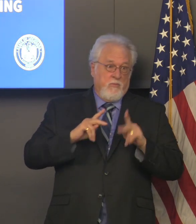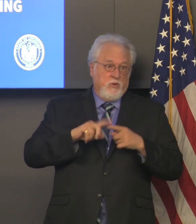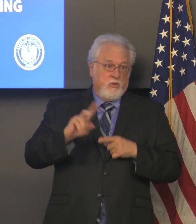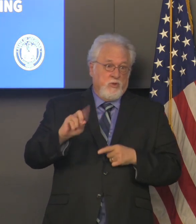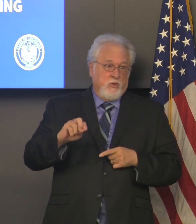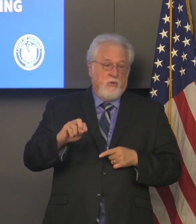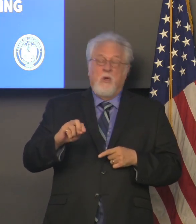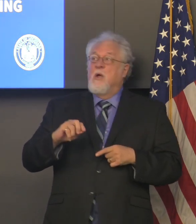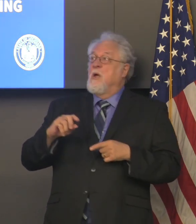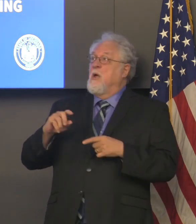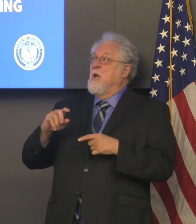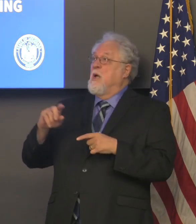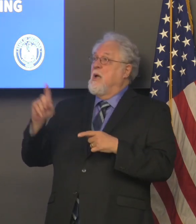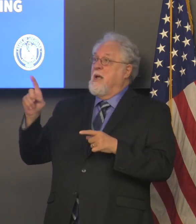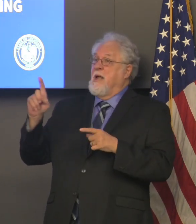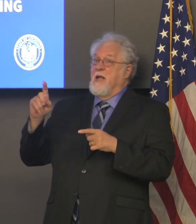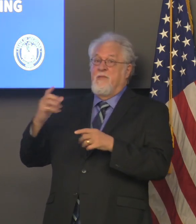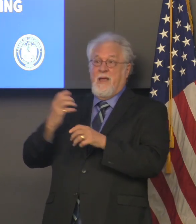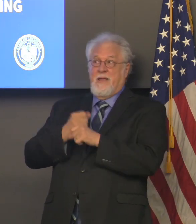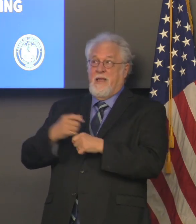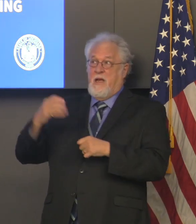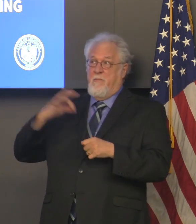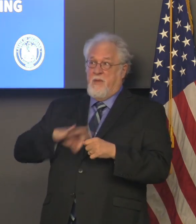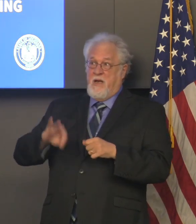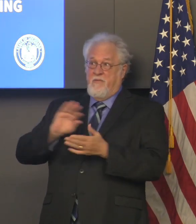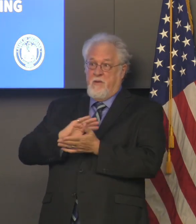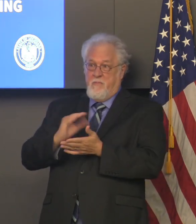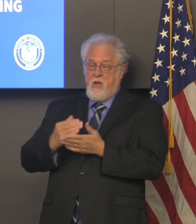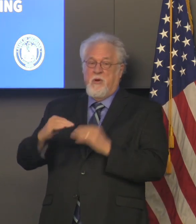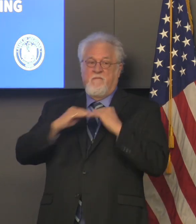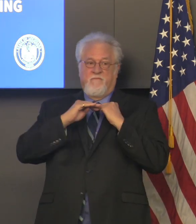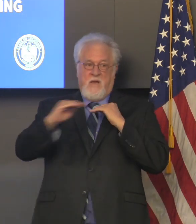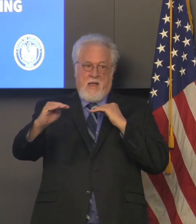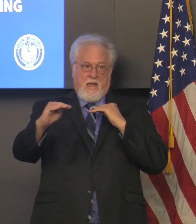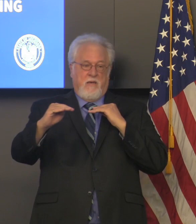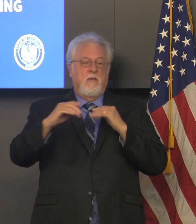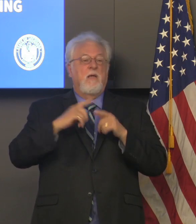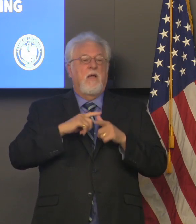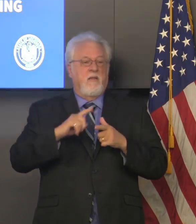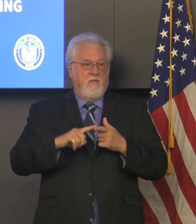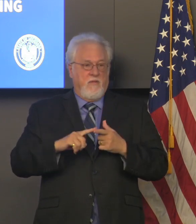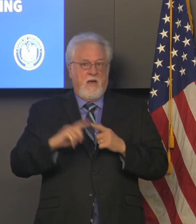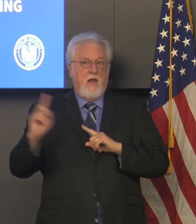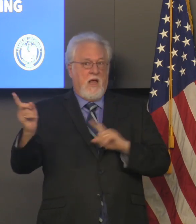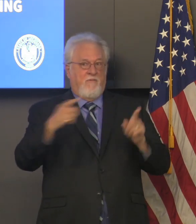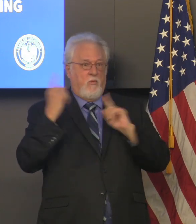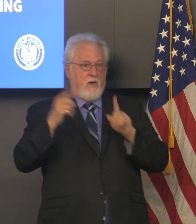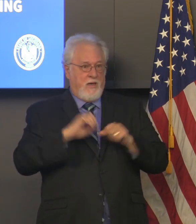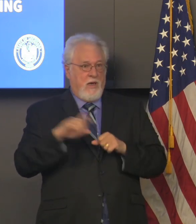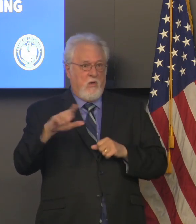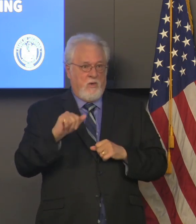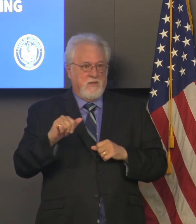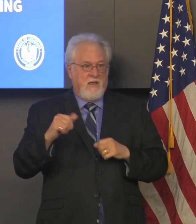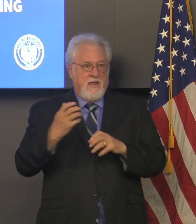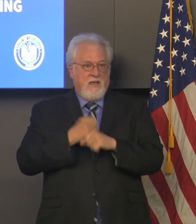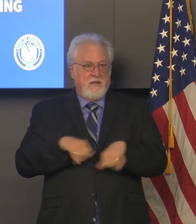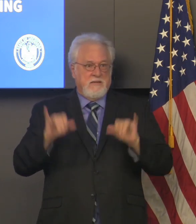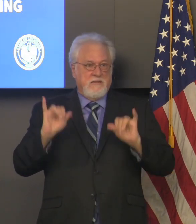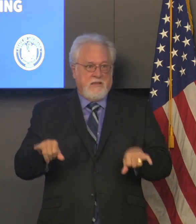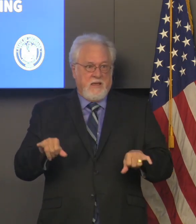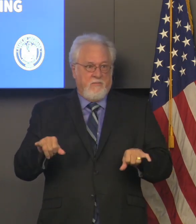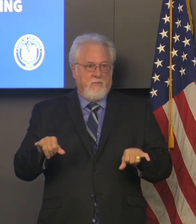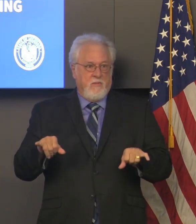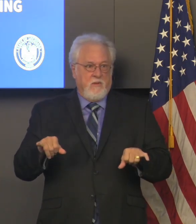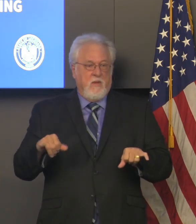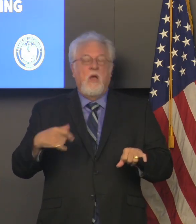do, is when they arrive at a benefit amount to do it at a flat amount, and everyone in Louisiana would get that amount,